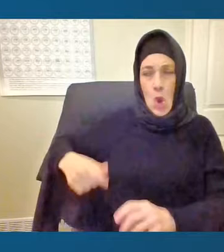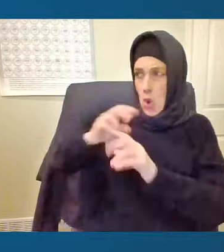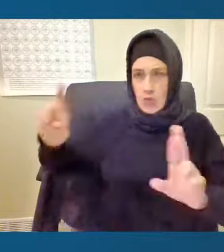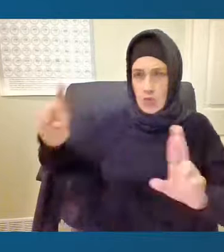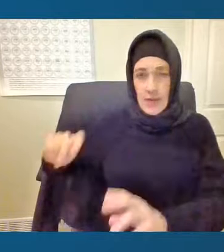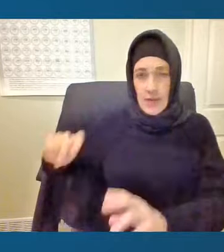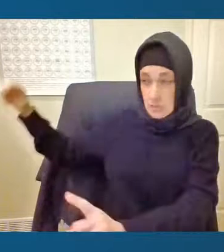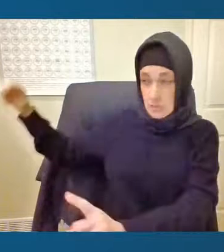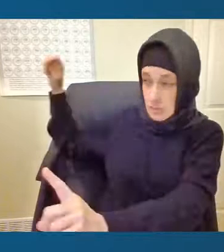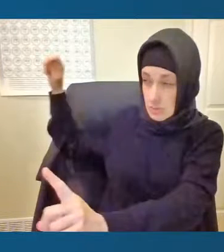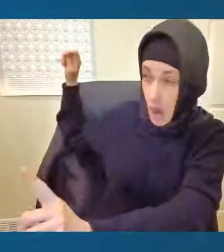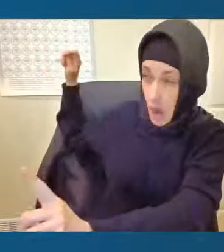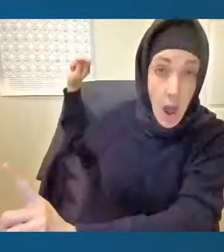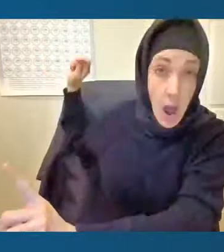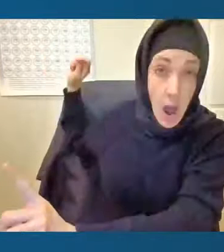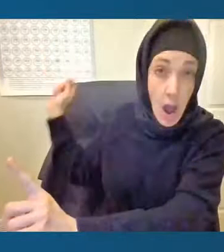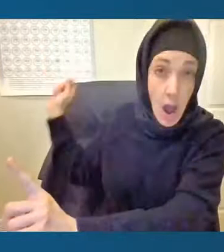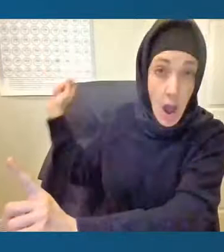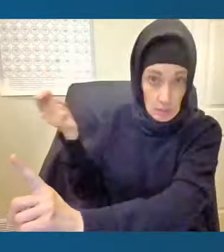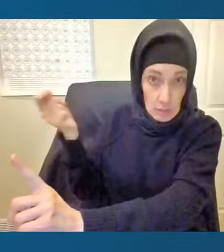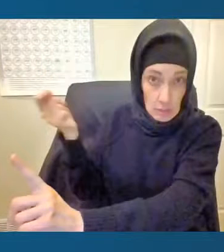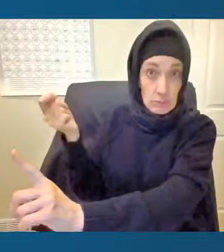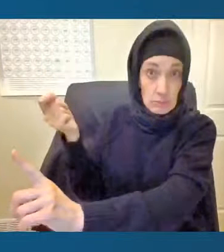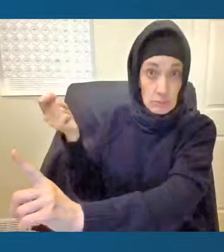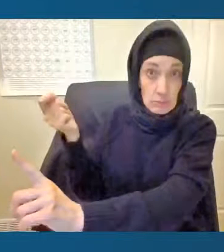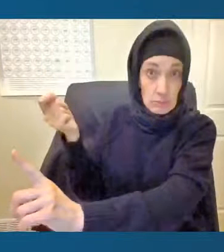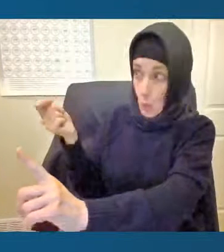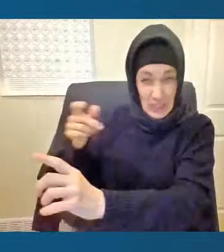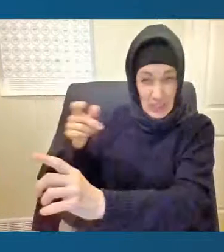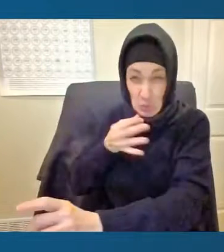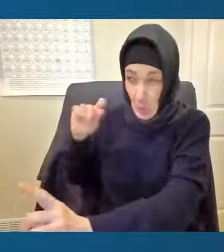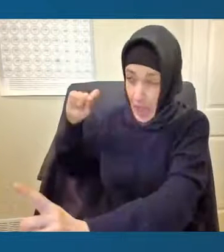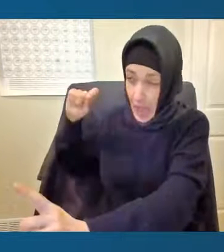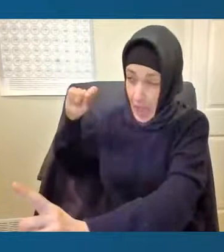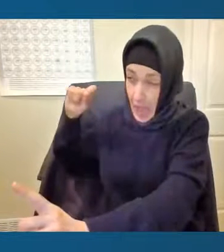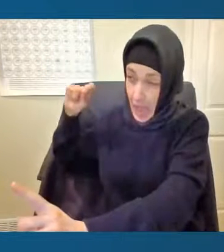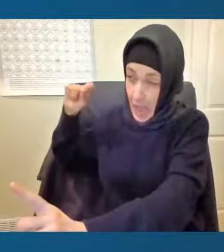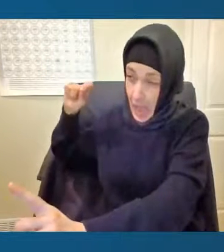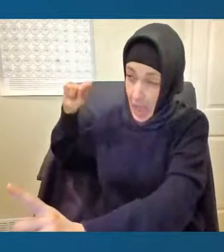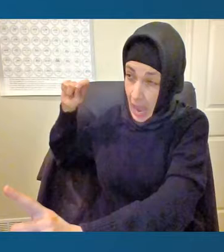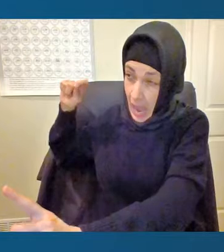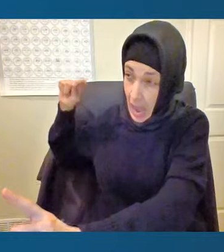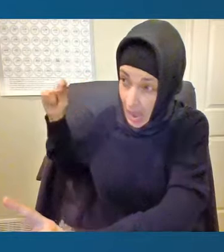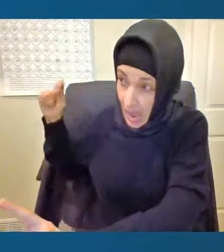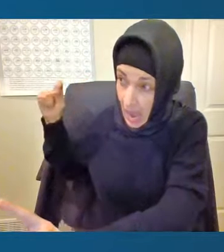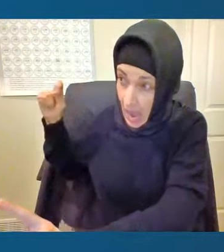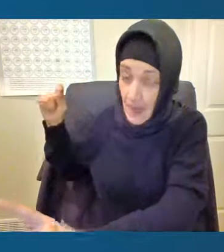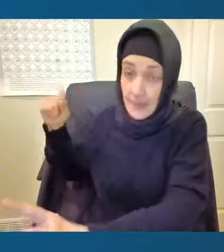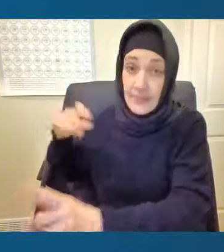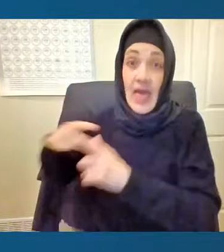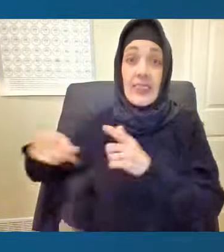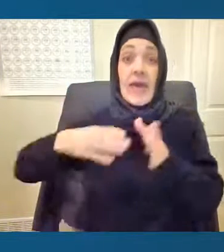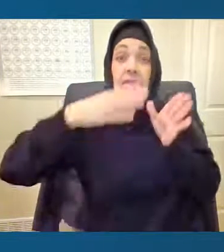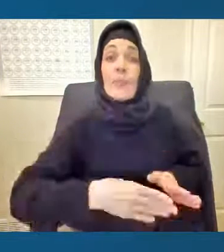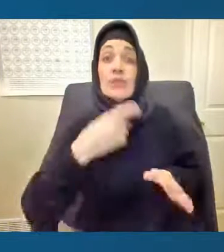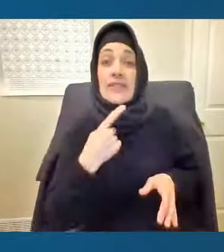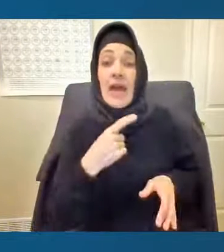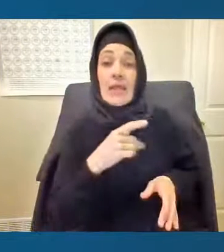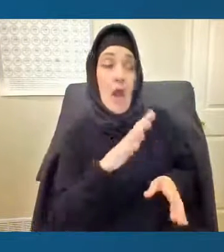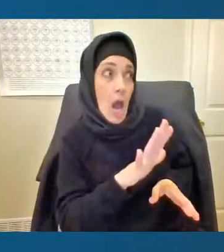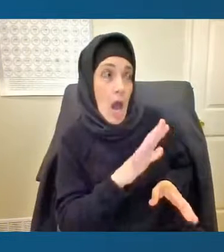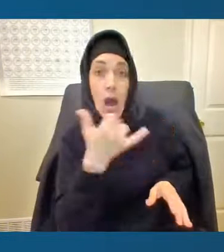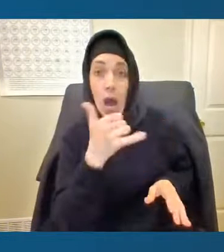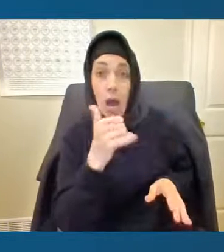whatever block you want to put it in. He's about to hit him. And then that person reads the verse, khudil afwa.